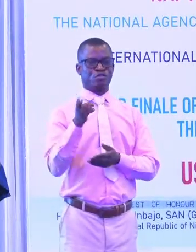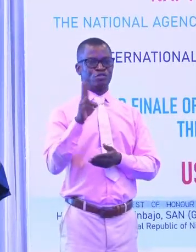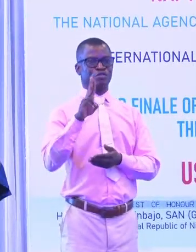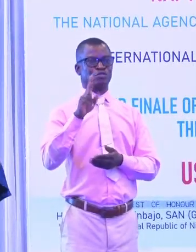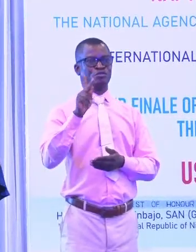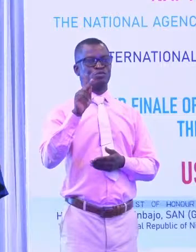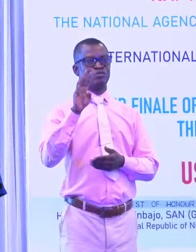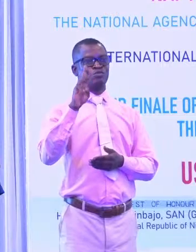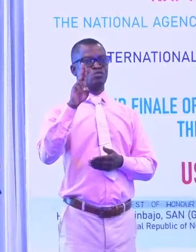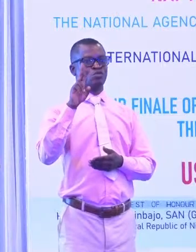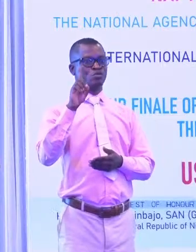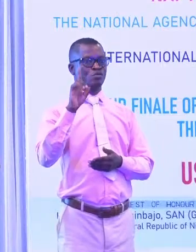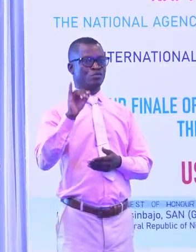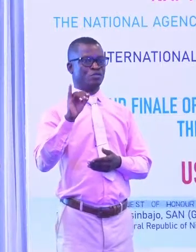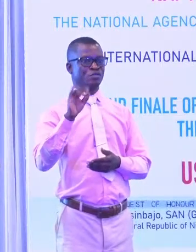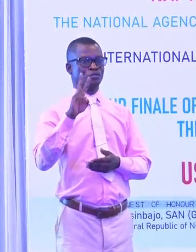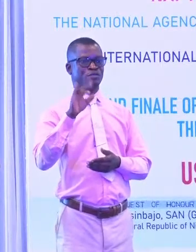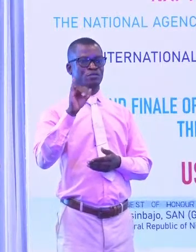Victor Odeme.